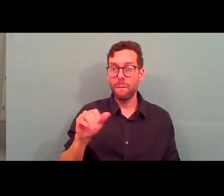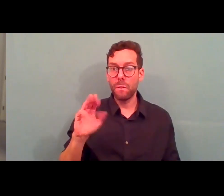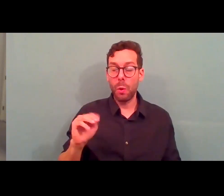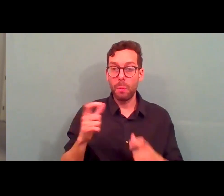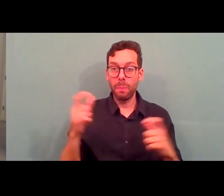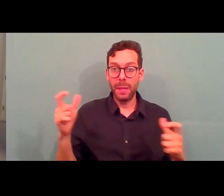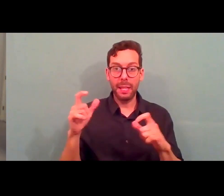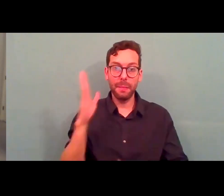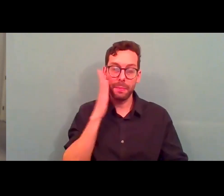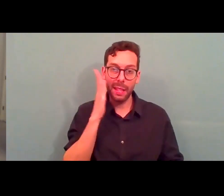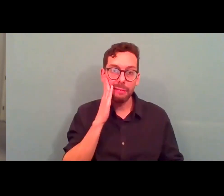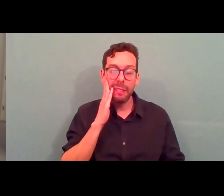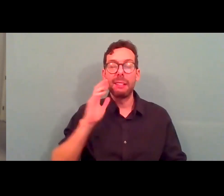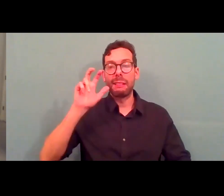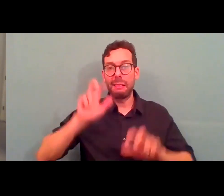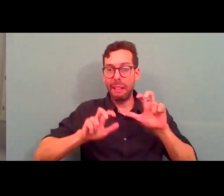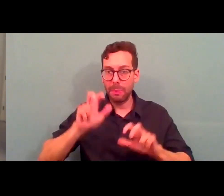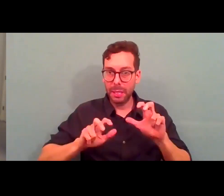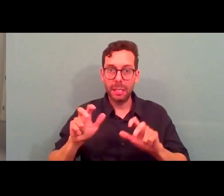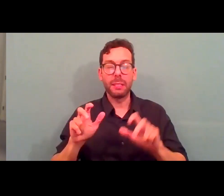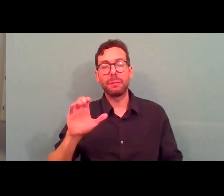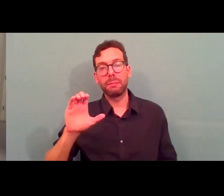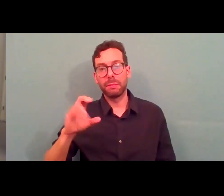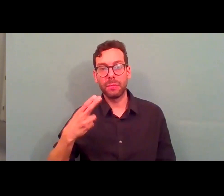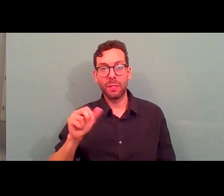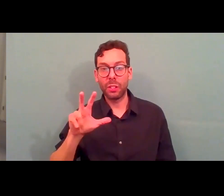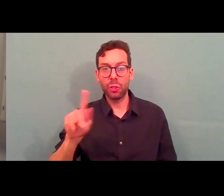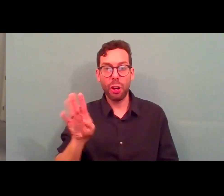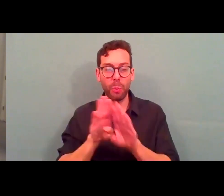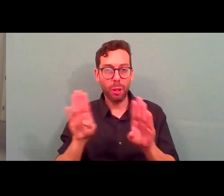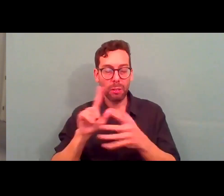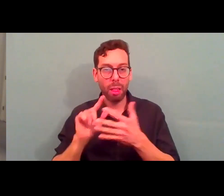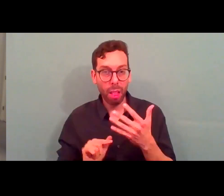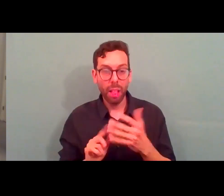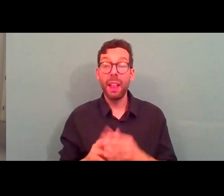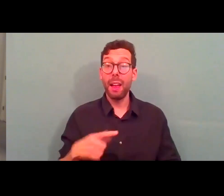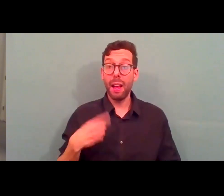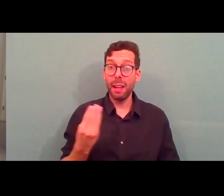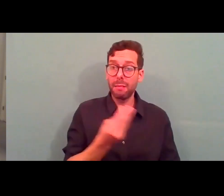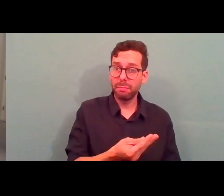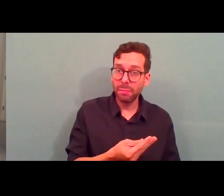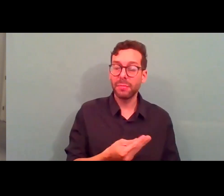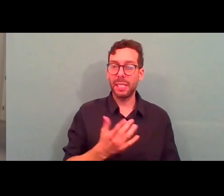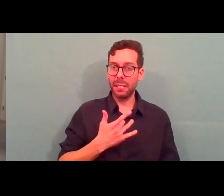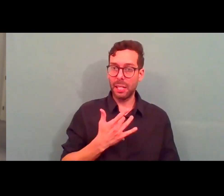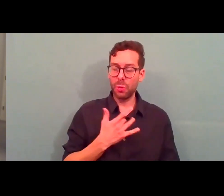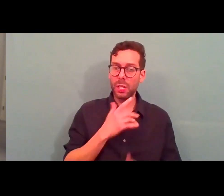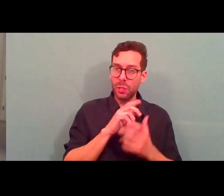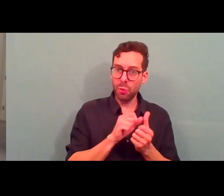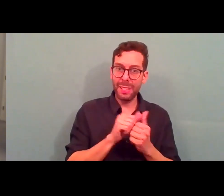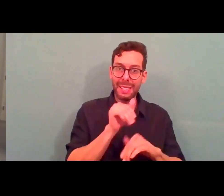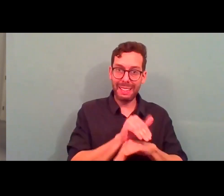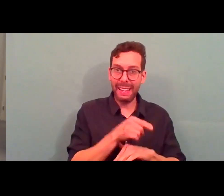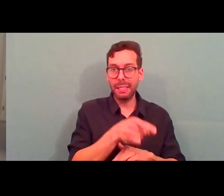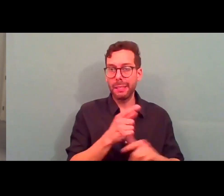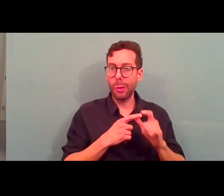that are chalkboards. He still finds these things. Yep. I do give him sensory chewies at night to try to help. He's a climber, a runner, an escape artist.